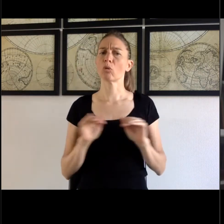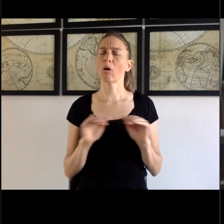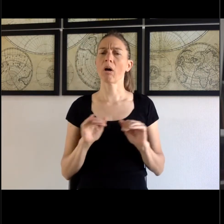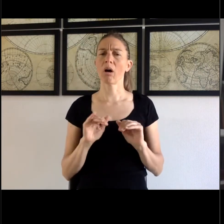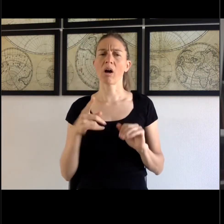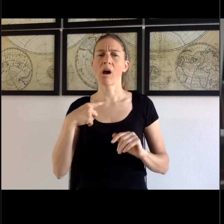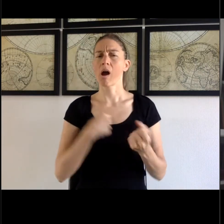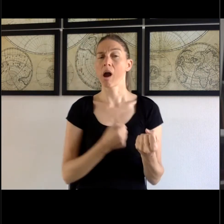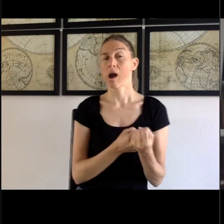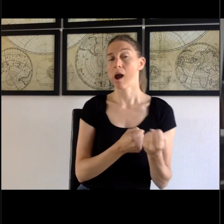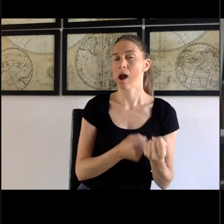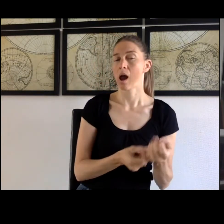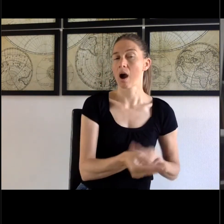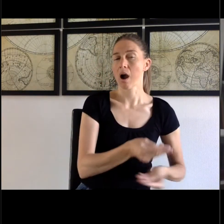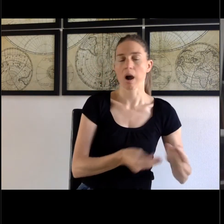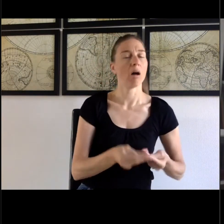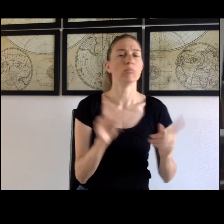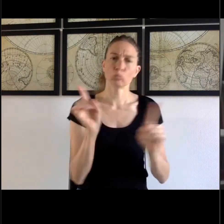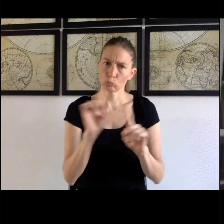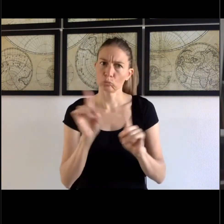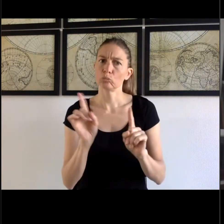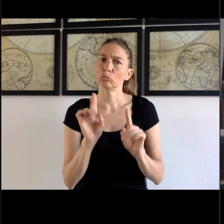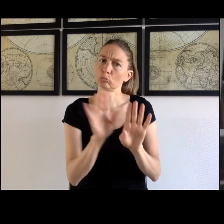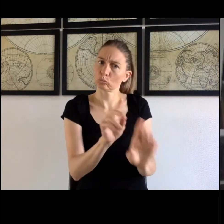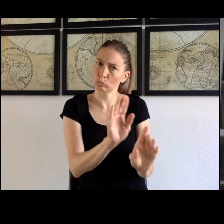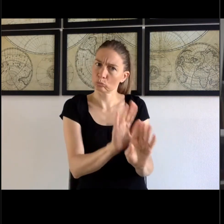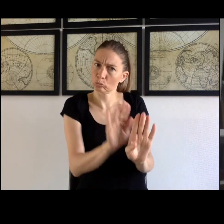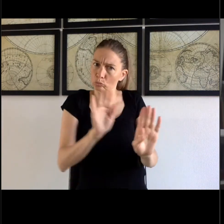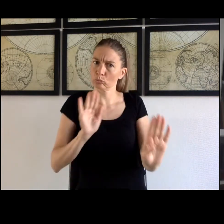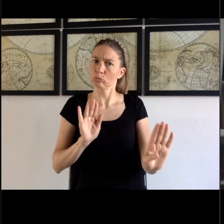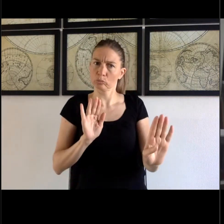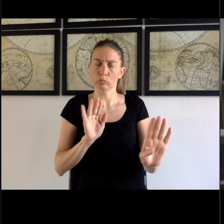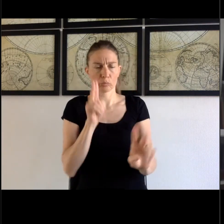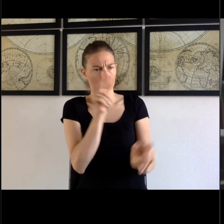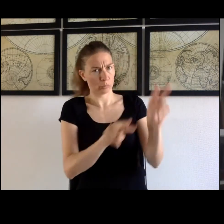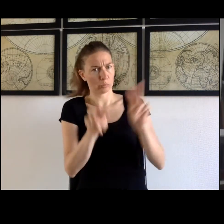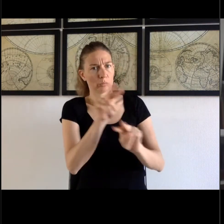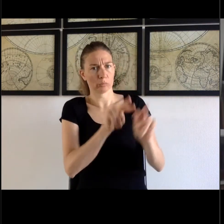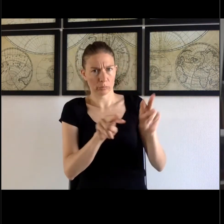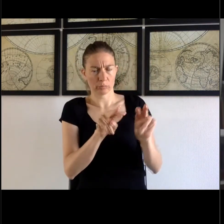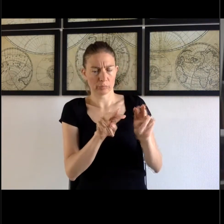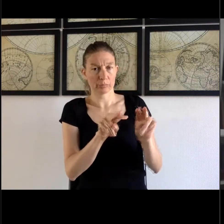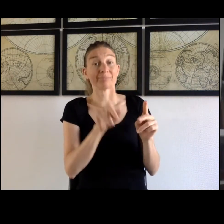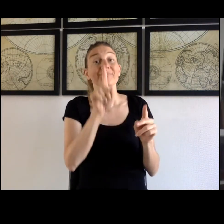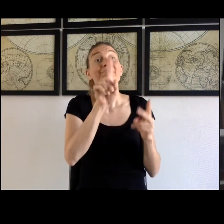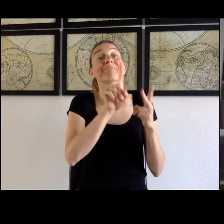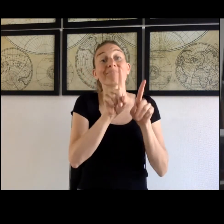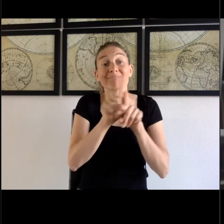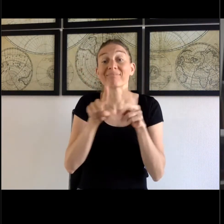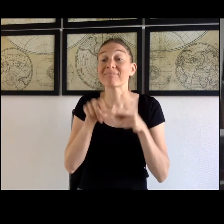and inform about the process. And we need to have better training of those